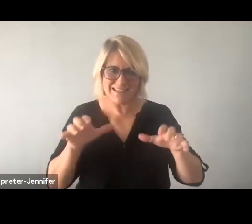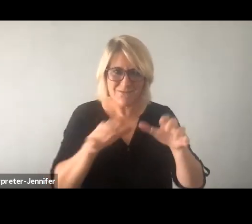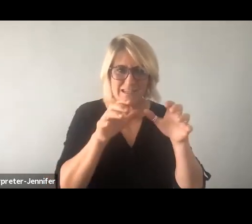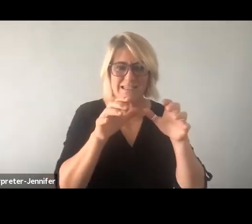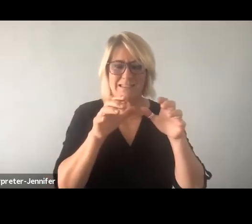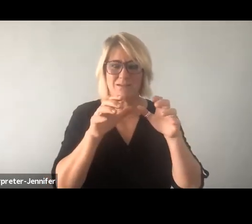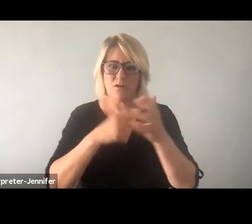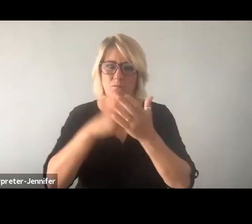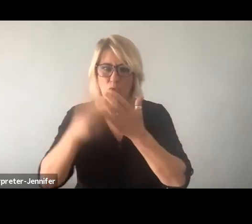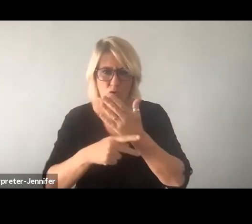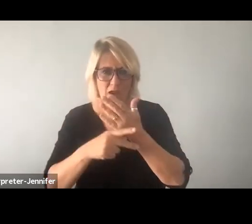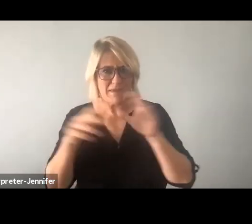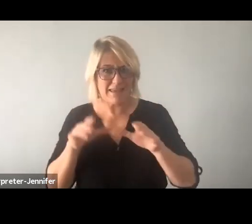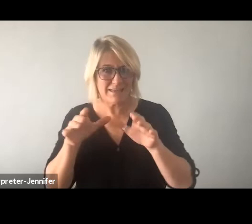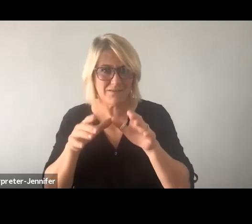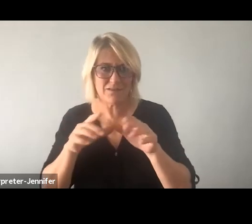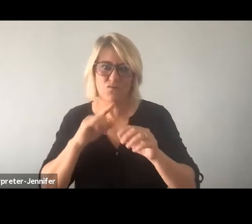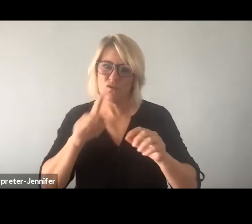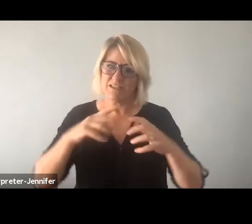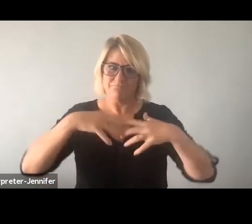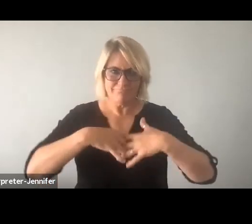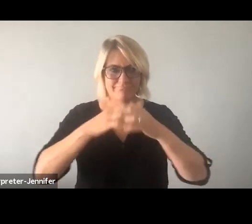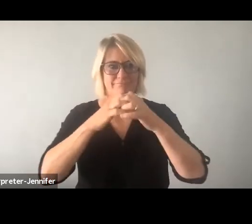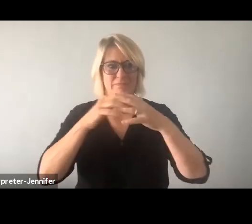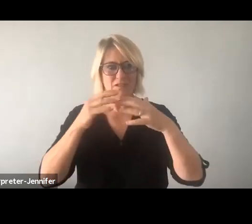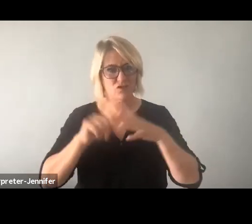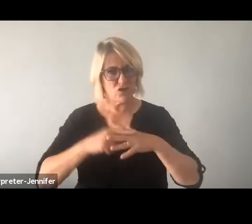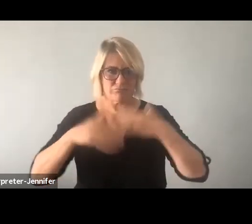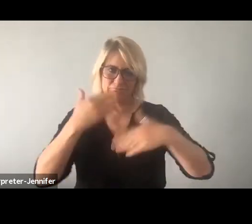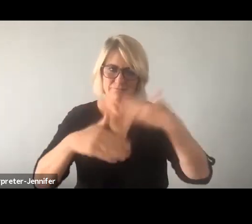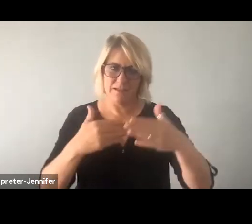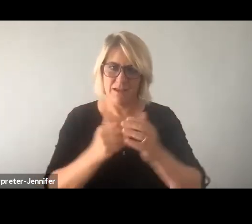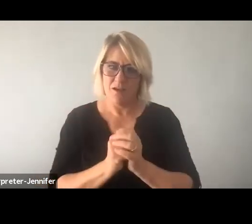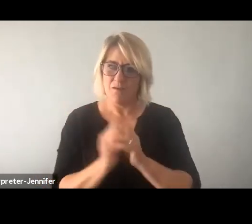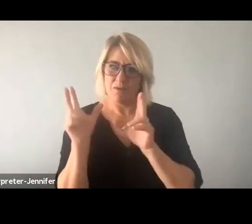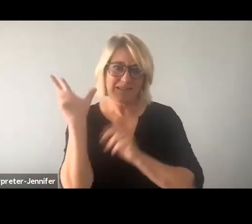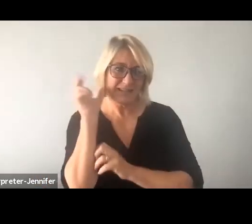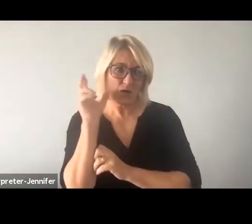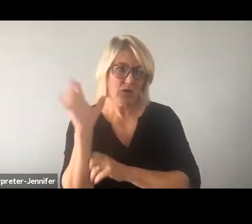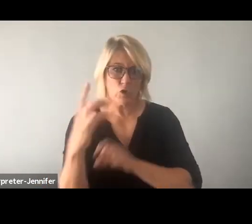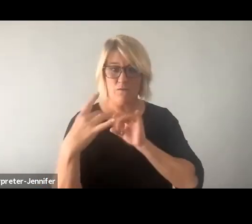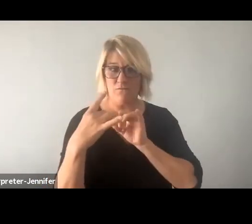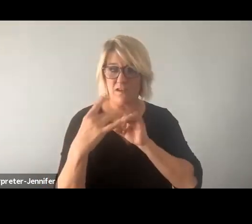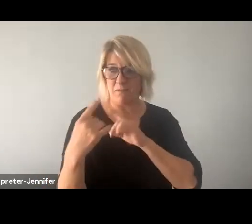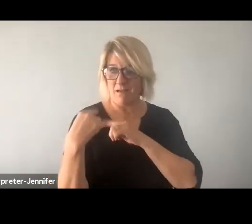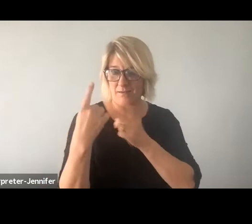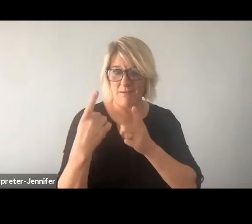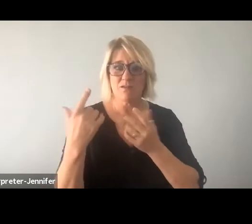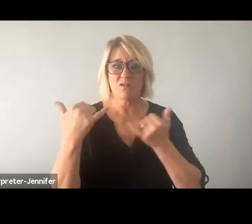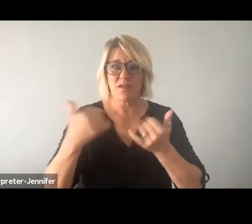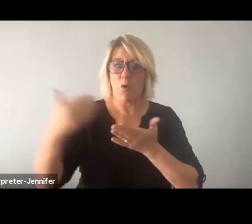action. So we've been hearing your feedback for many years now, and we're excited that we're going to bring on a new youth person to ensure that